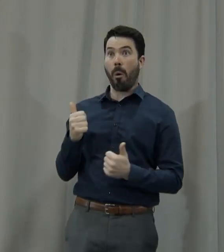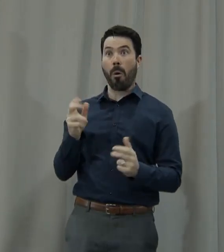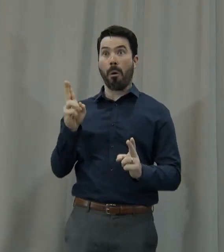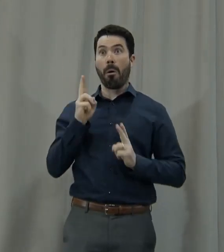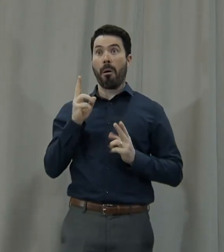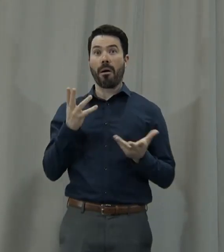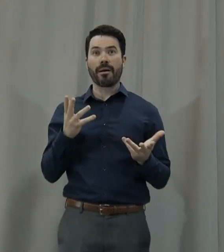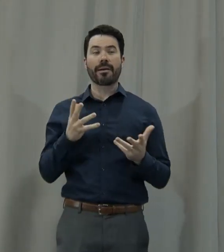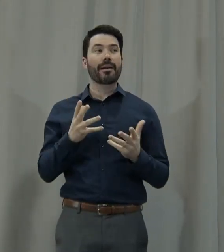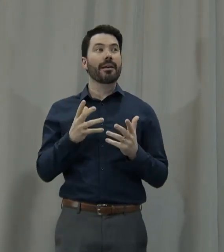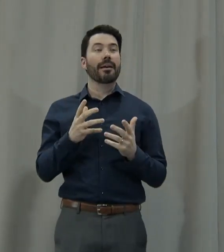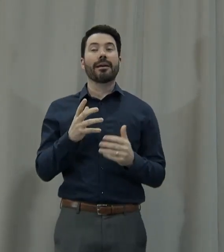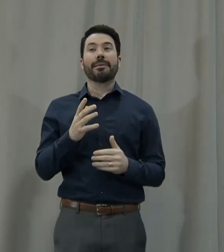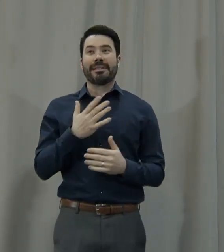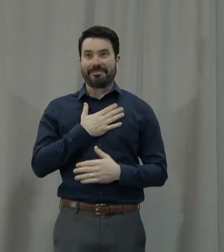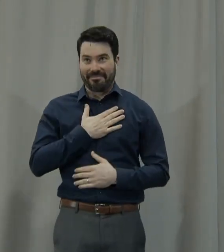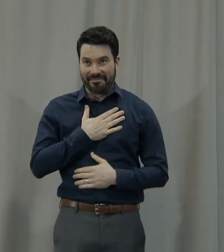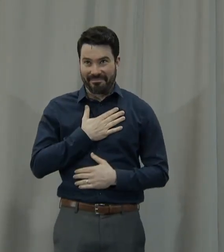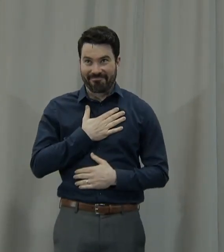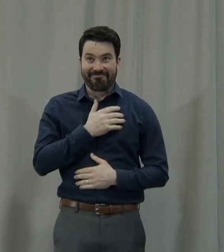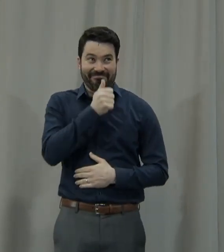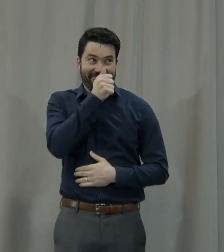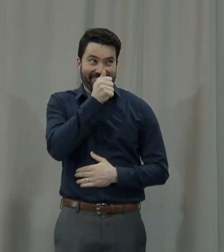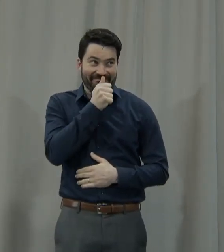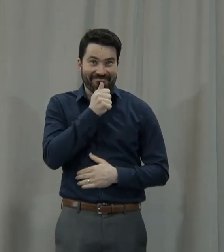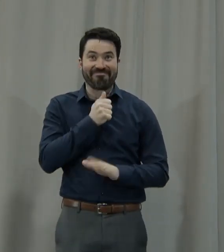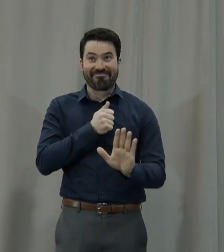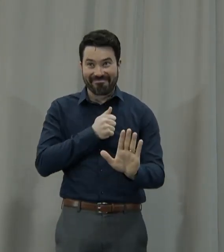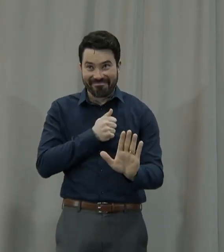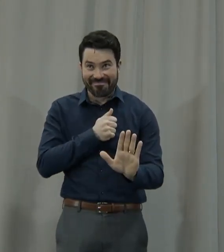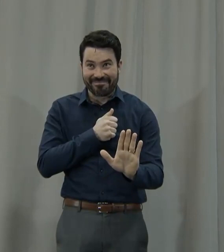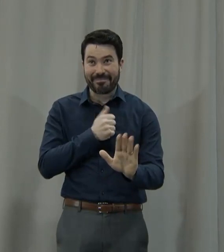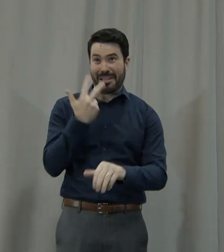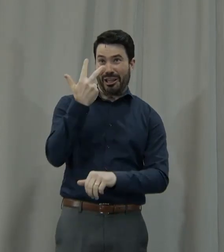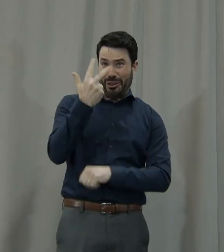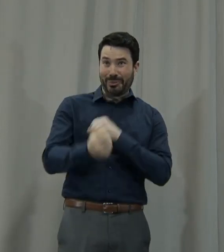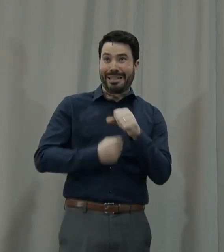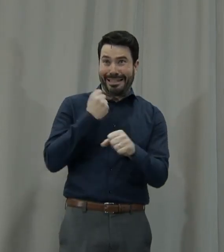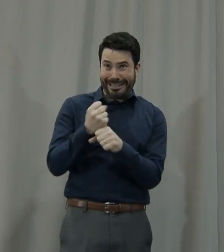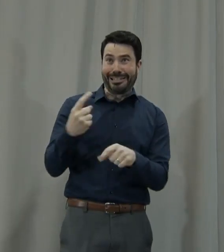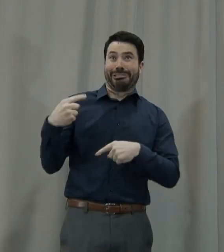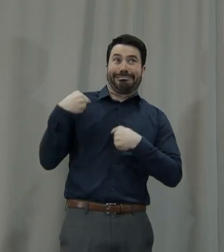but I'm gonna ask for your patience. I mean, it's been 3 years since I was even in public, right? So